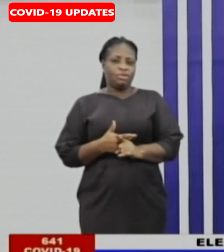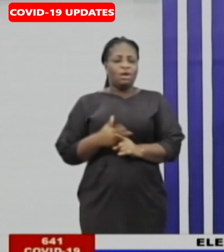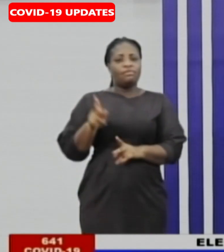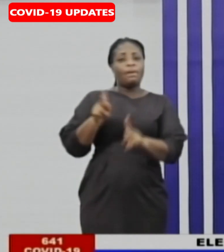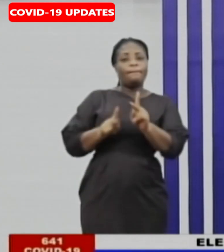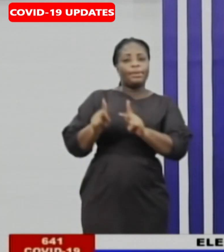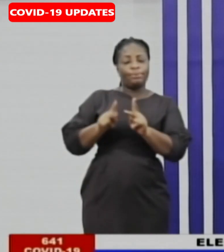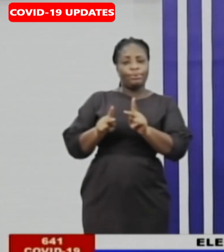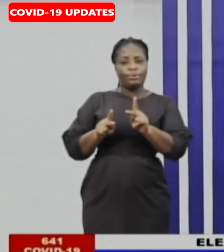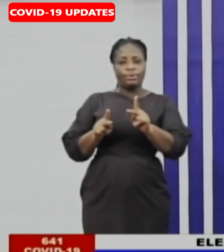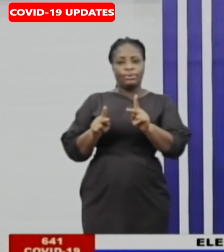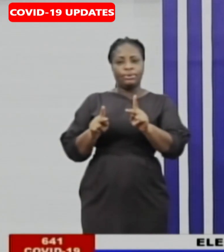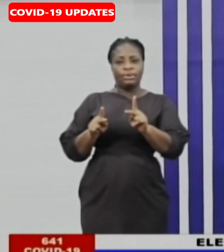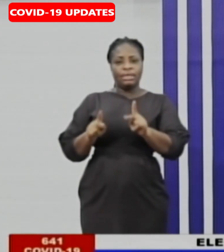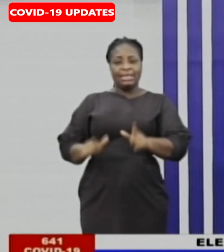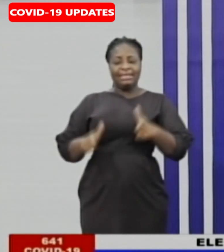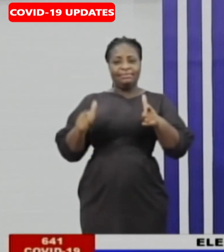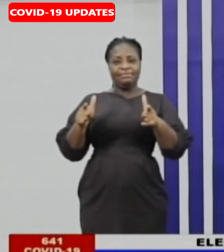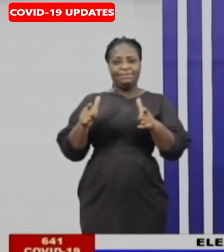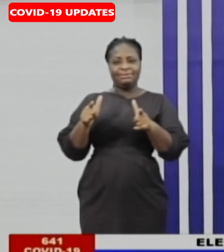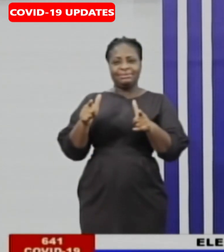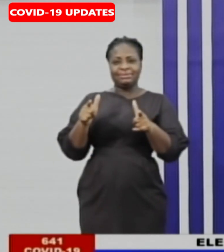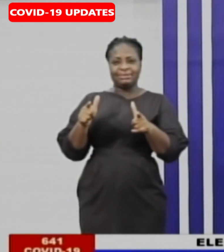customer population of